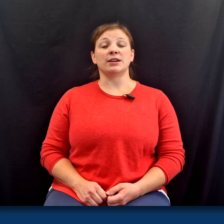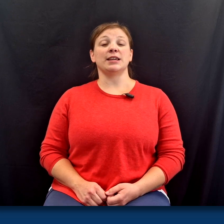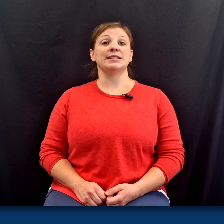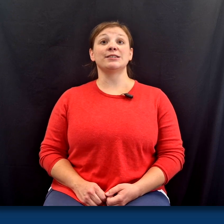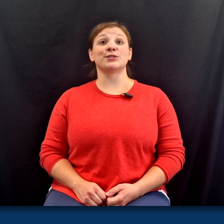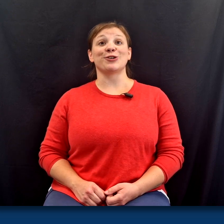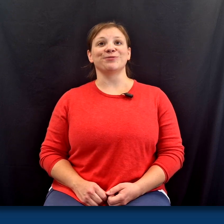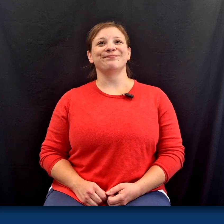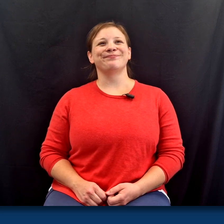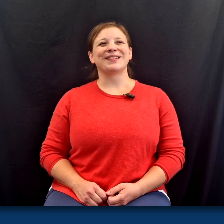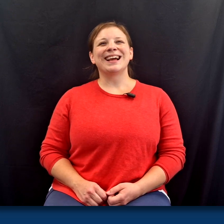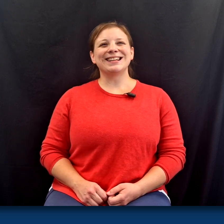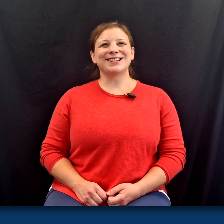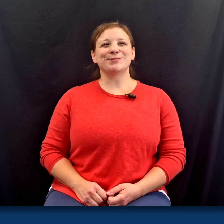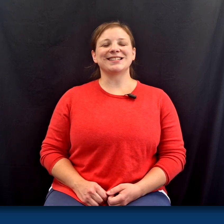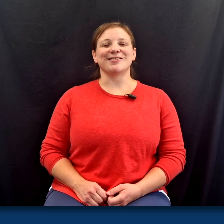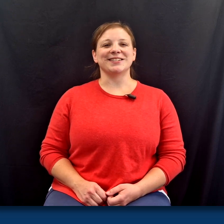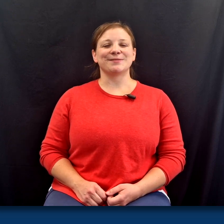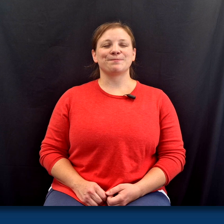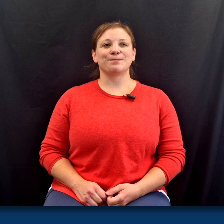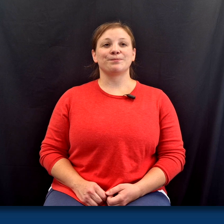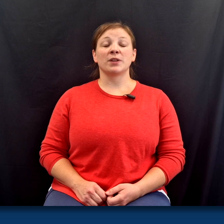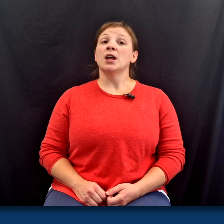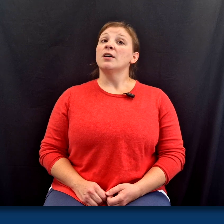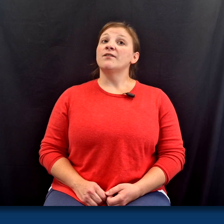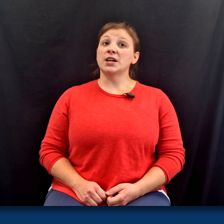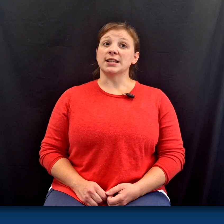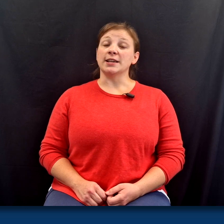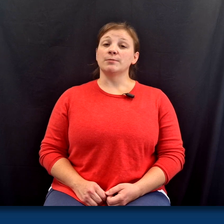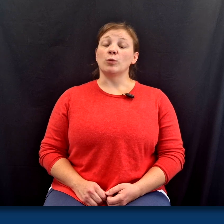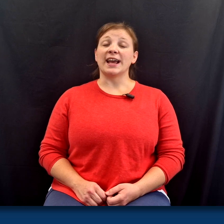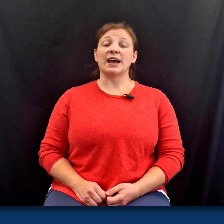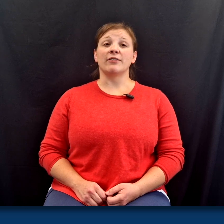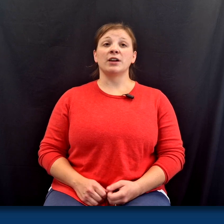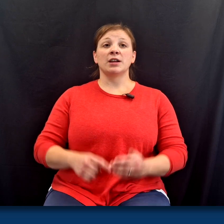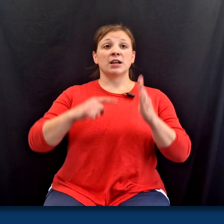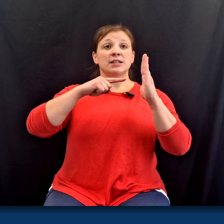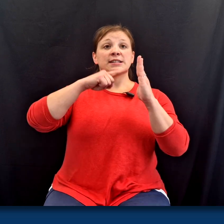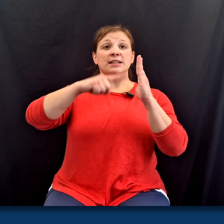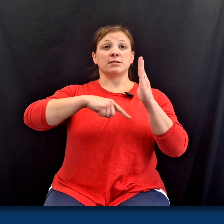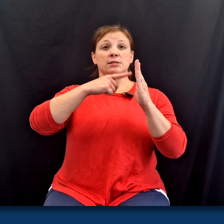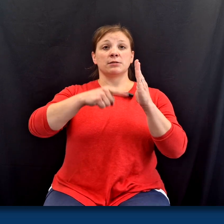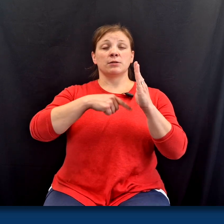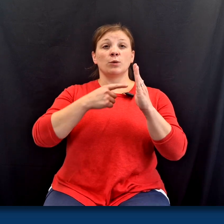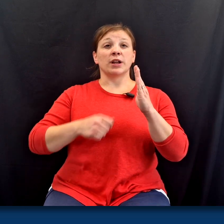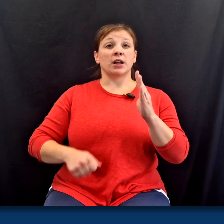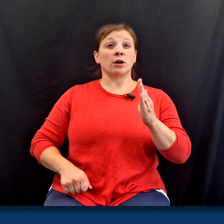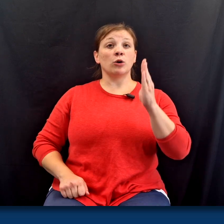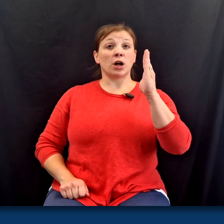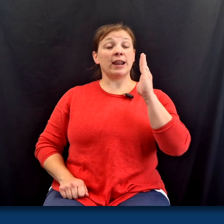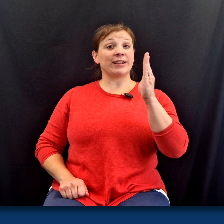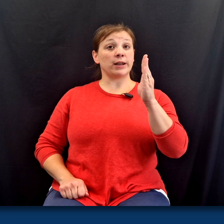Hey Duggee season song. Let's start with the signs. Firstly, we have seasons. We're